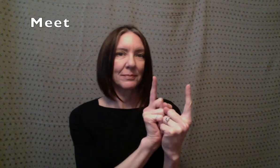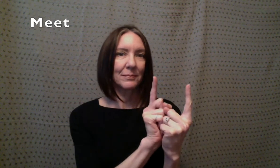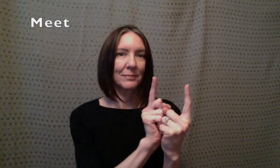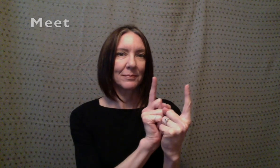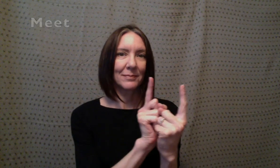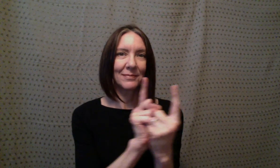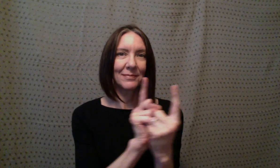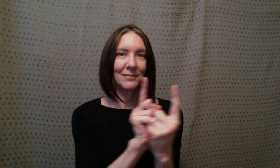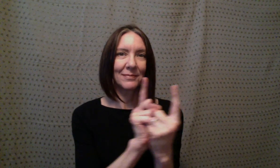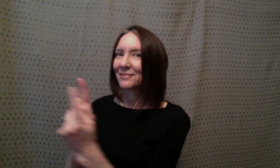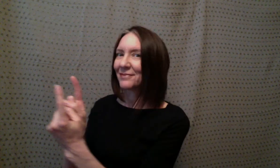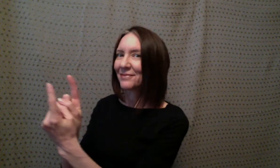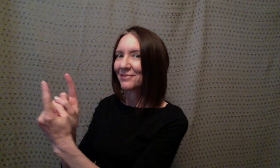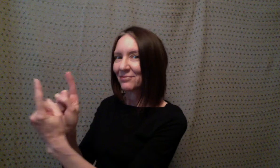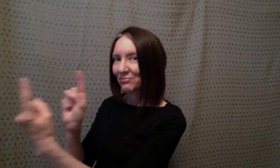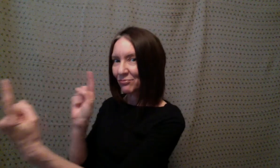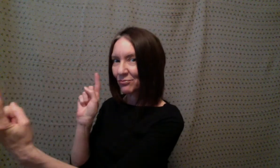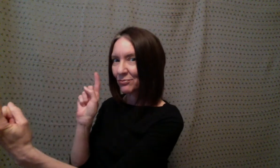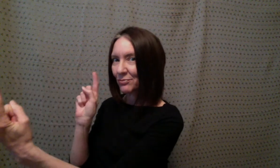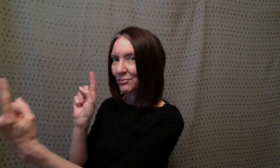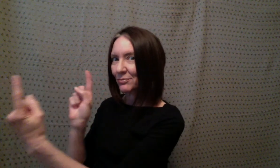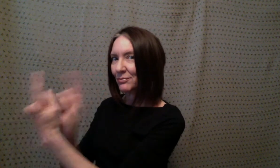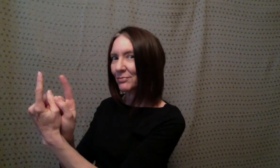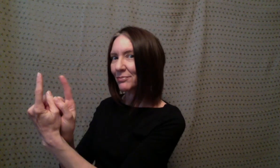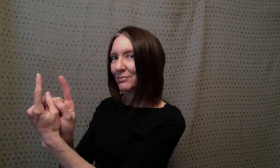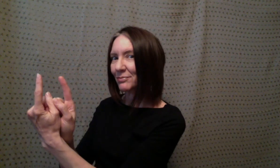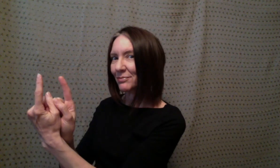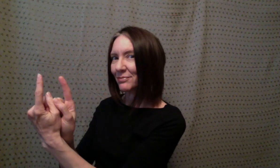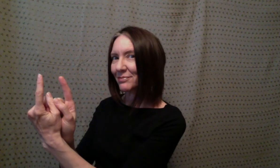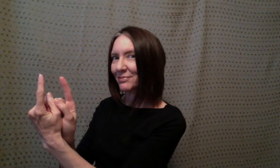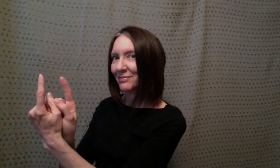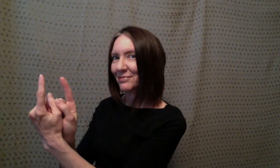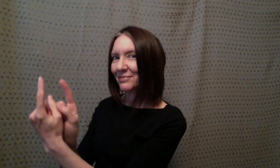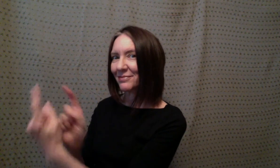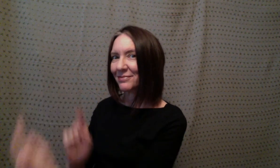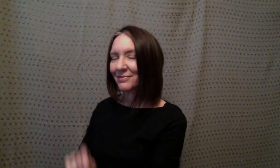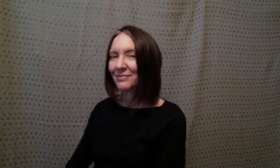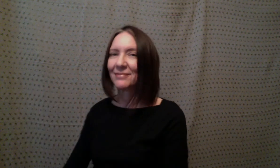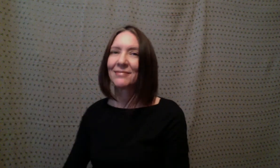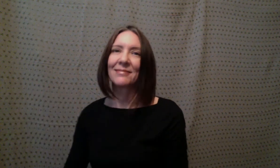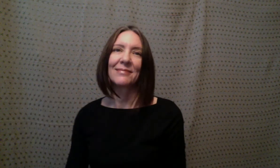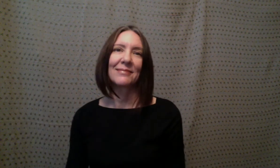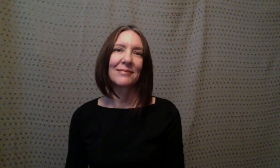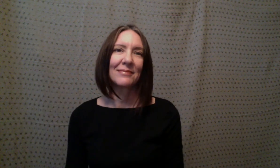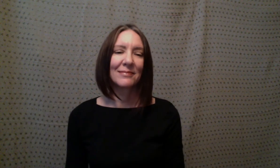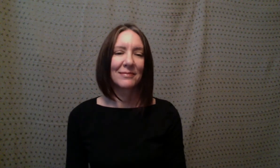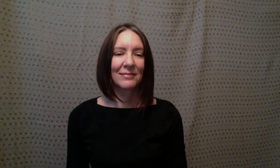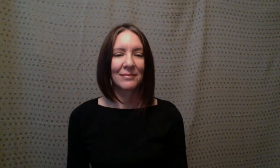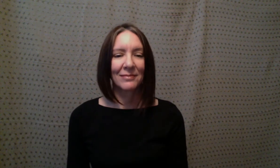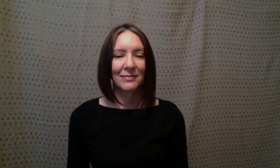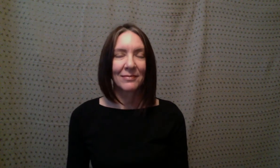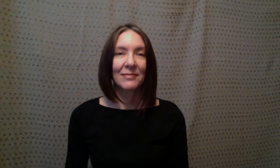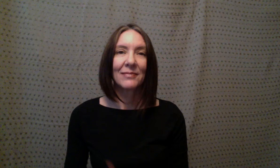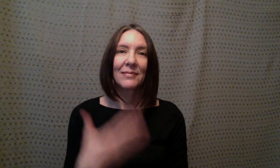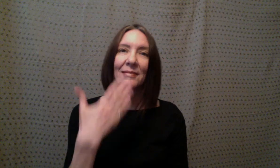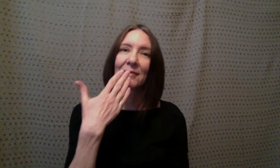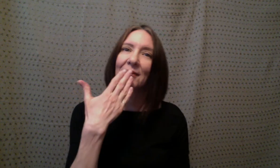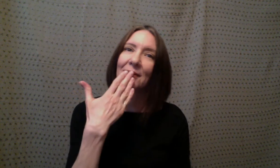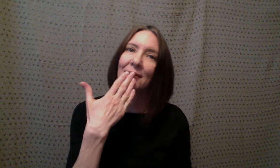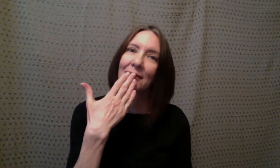each other. See that motion of the one-hand shapes coming together for meet. The next sign